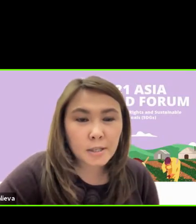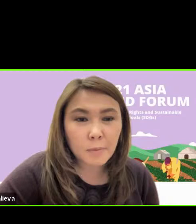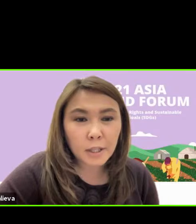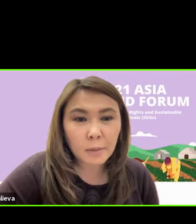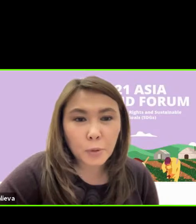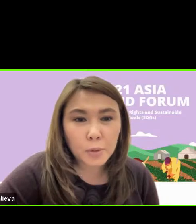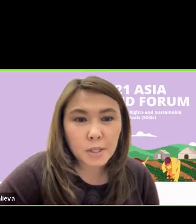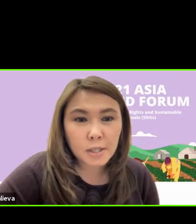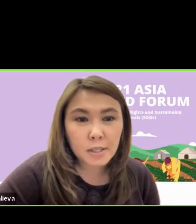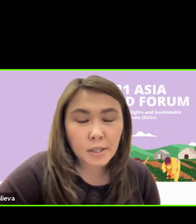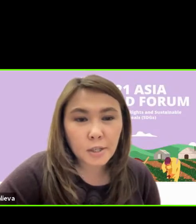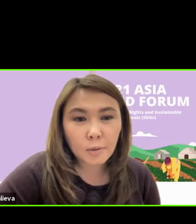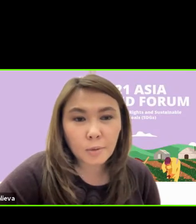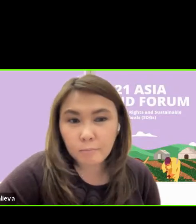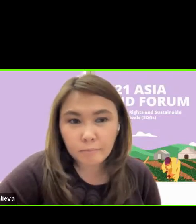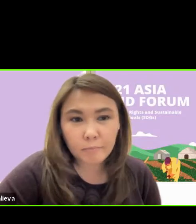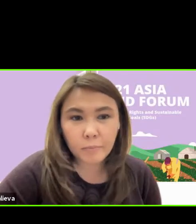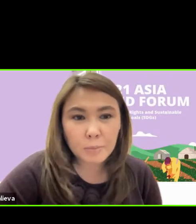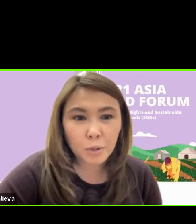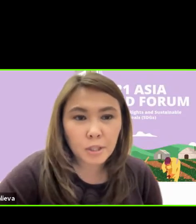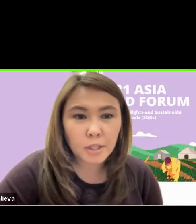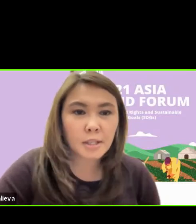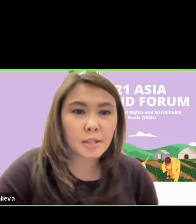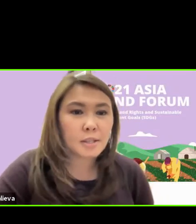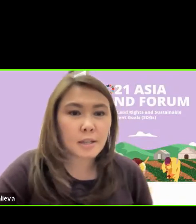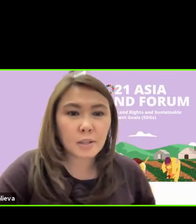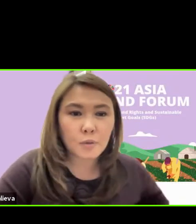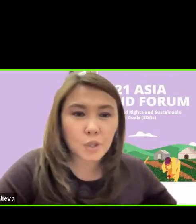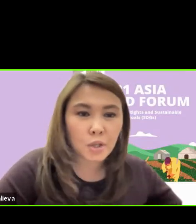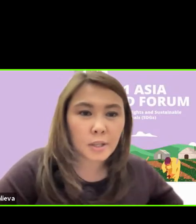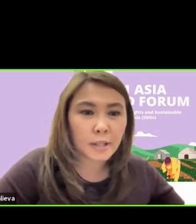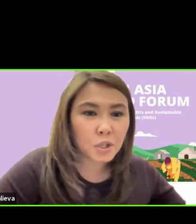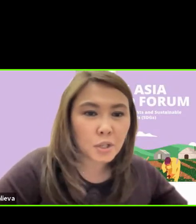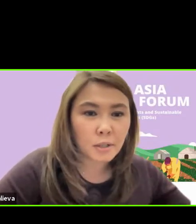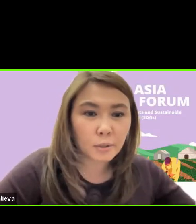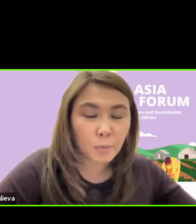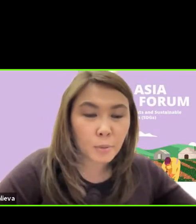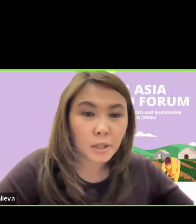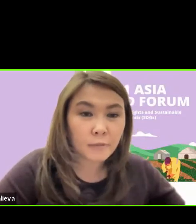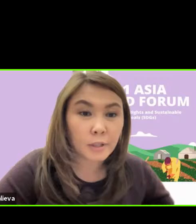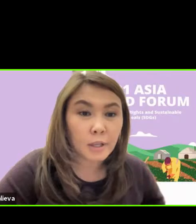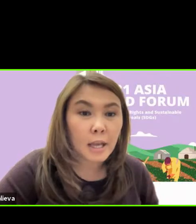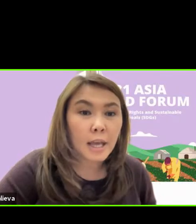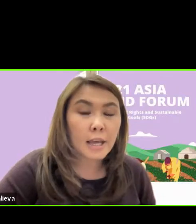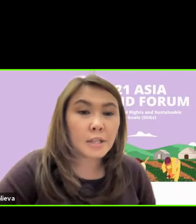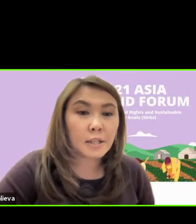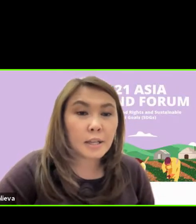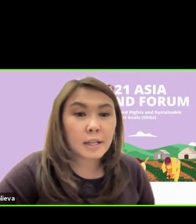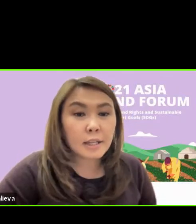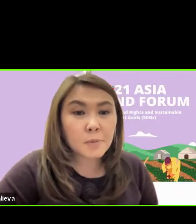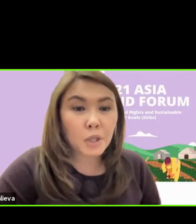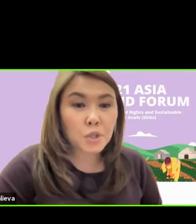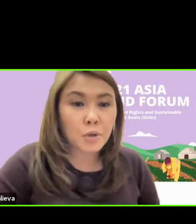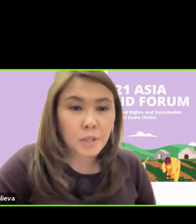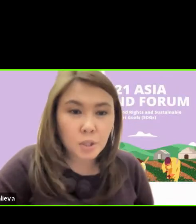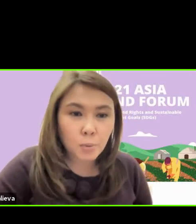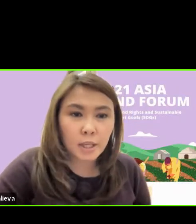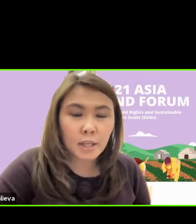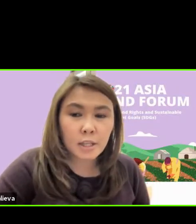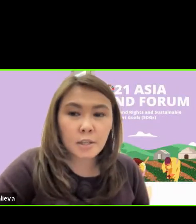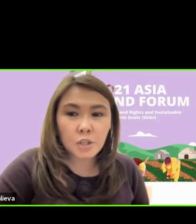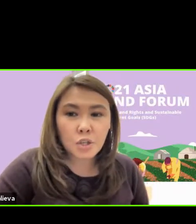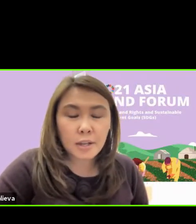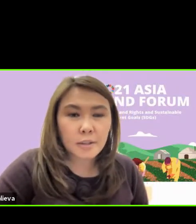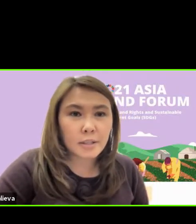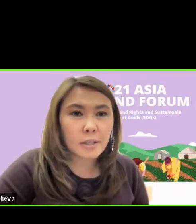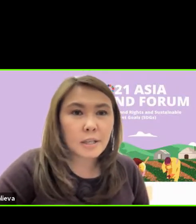all decision-making processes in your communities at regional, national, global level. And let's make sure that we